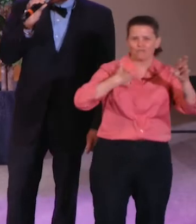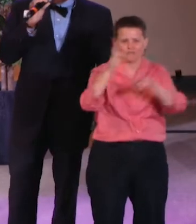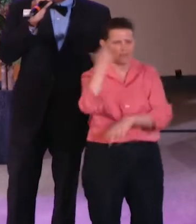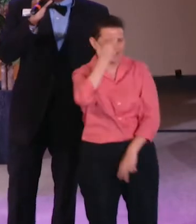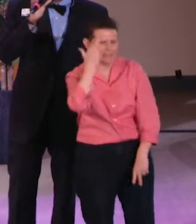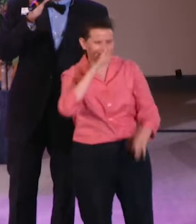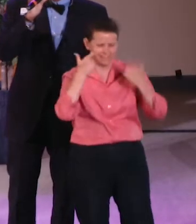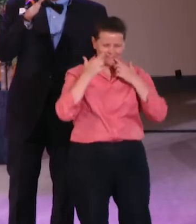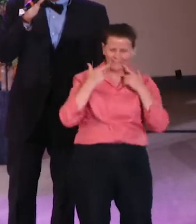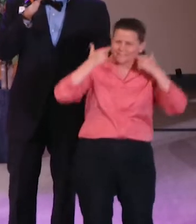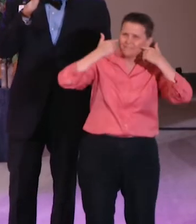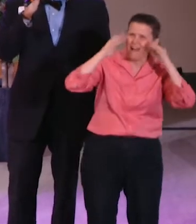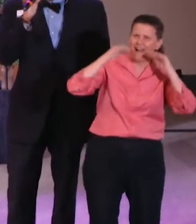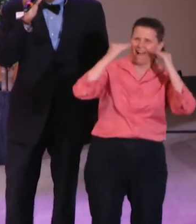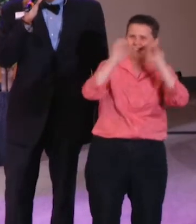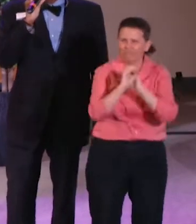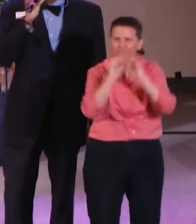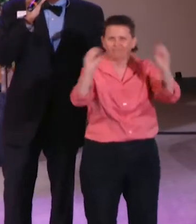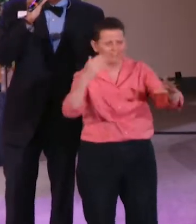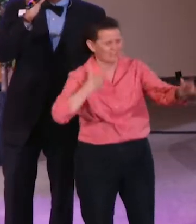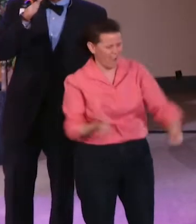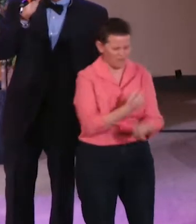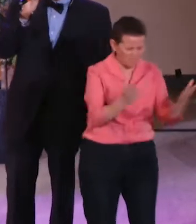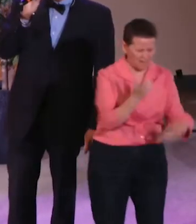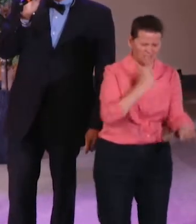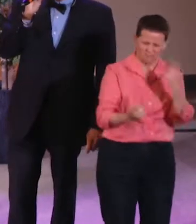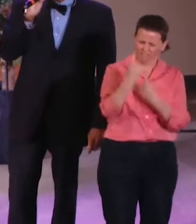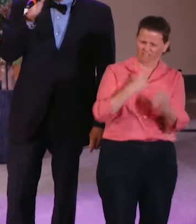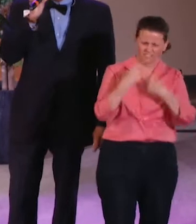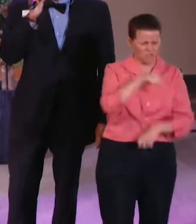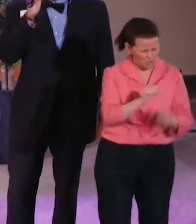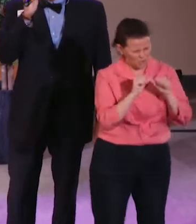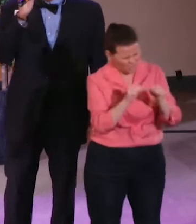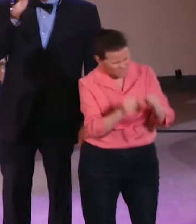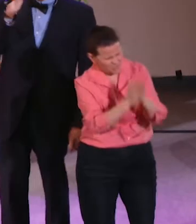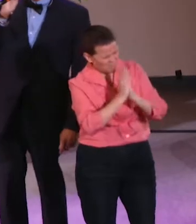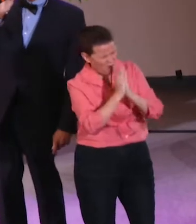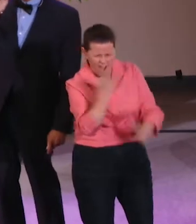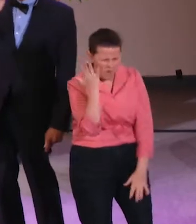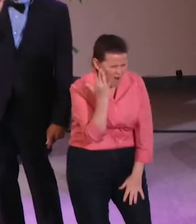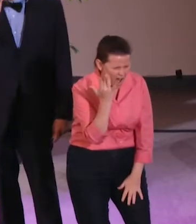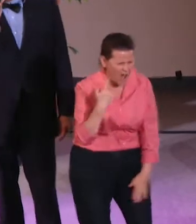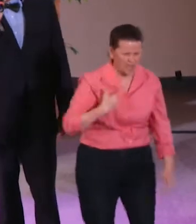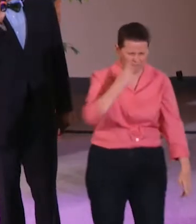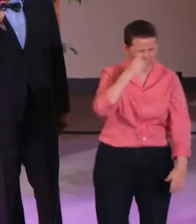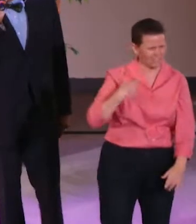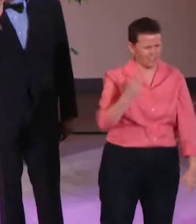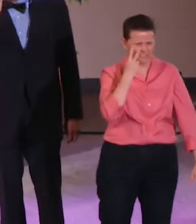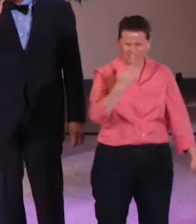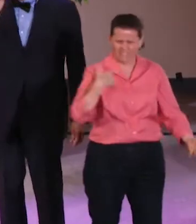to smile? Everybody's saying, why do you keep praying? Things ain't changed for you in quite a